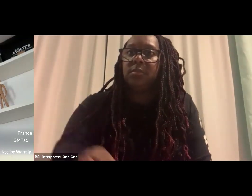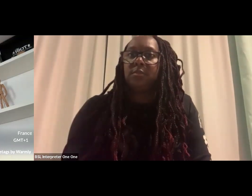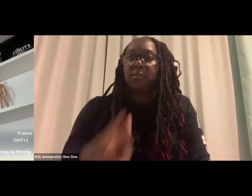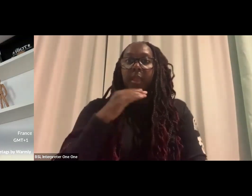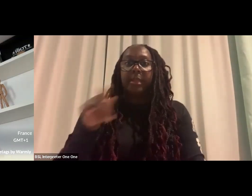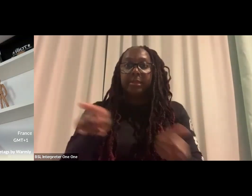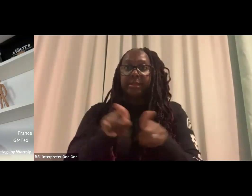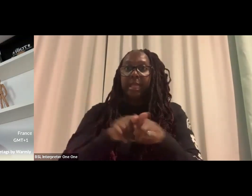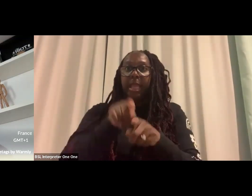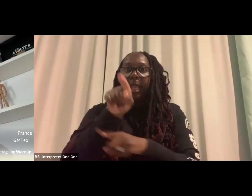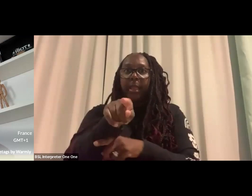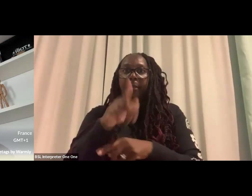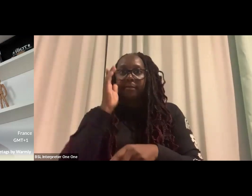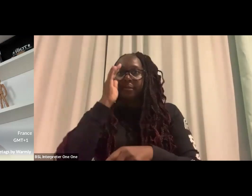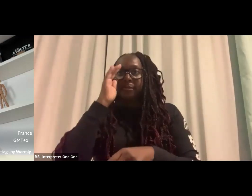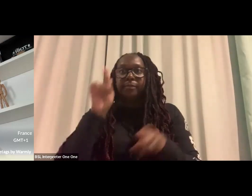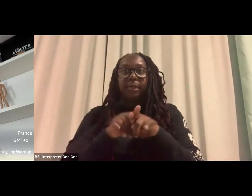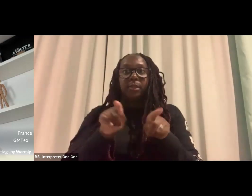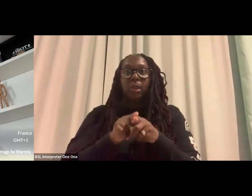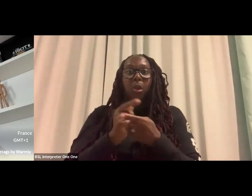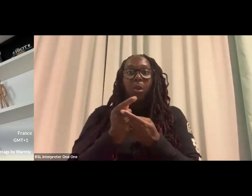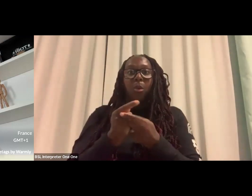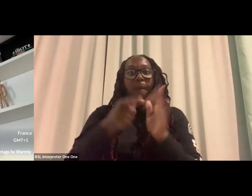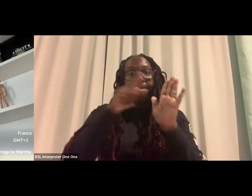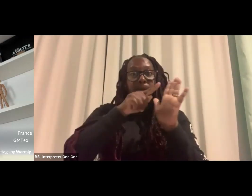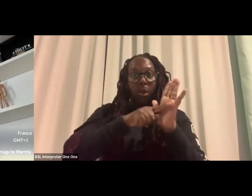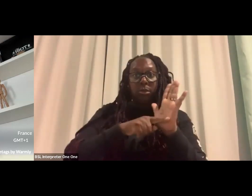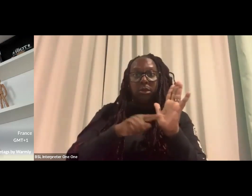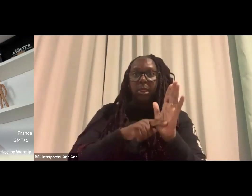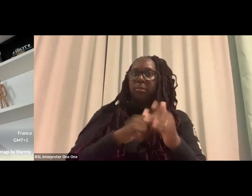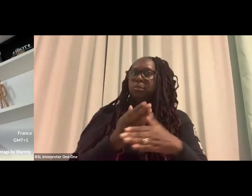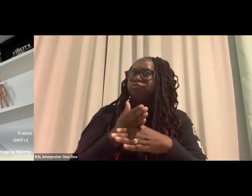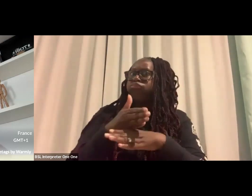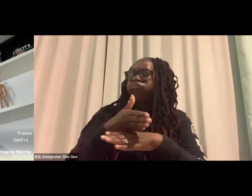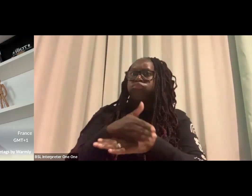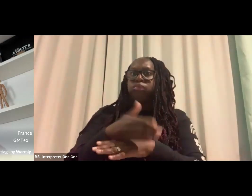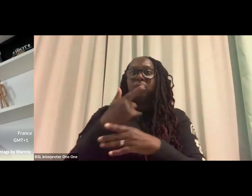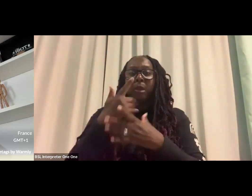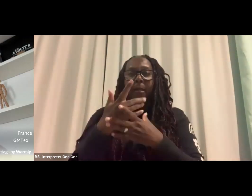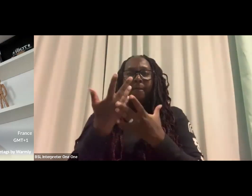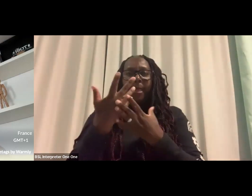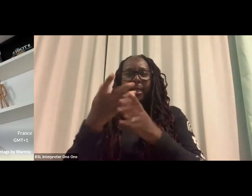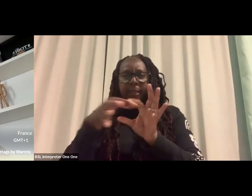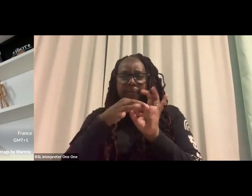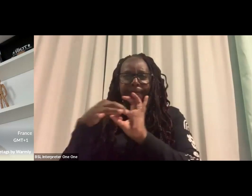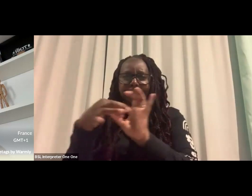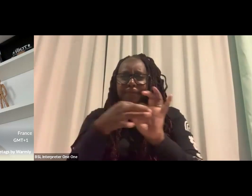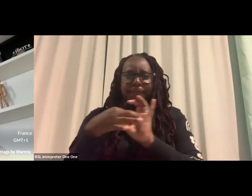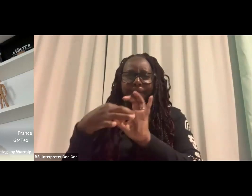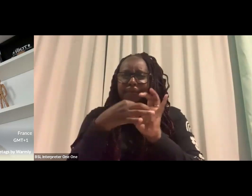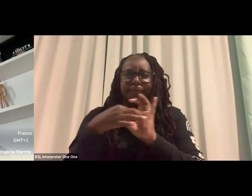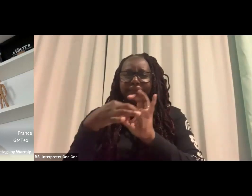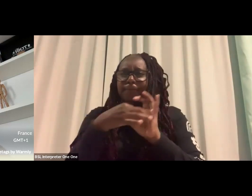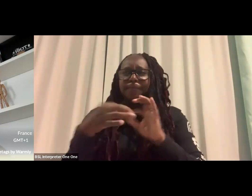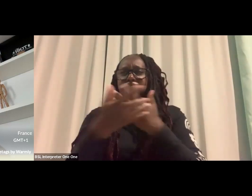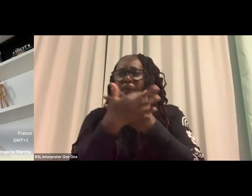interactive and engaging way. We know policymakers are very busy, so I've tried to make this as engaging as possible. So you'll find throughout the course, you'll find lots